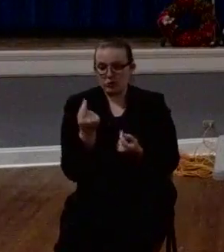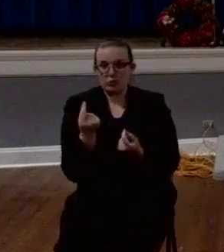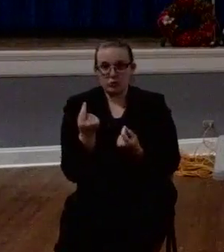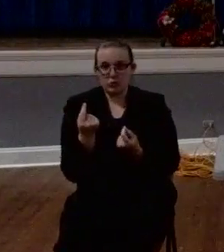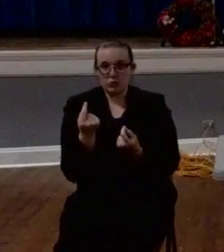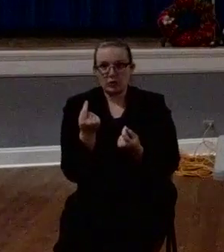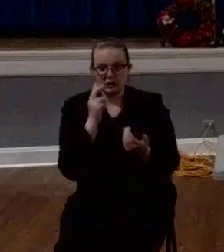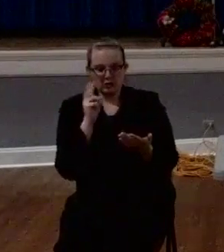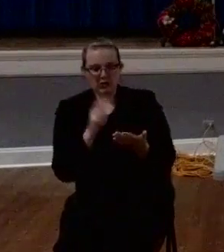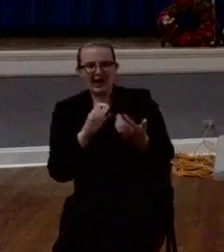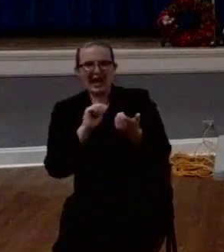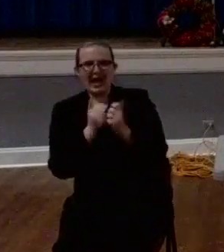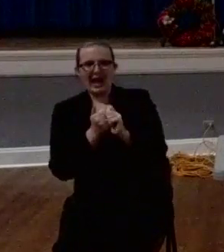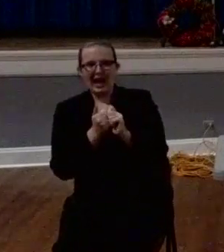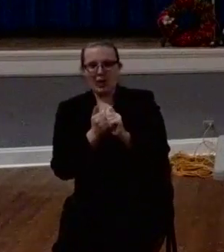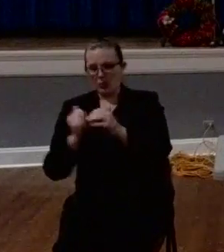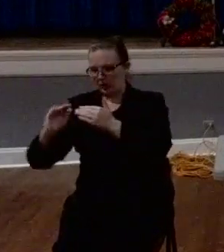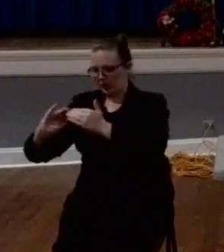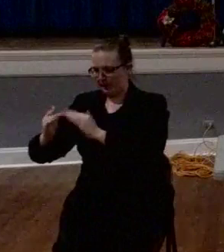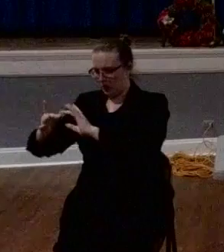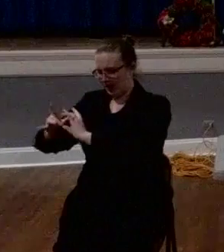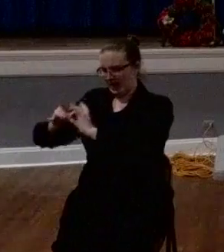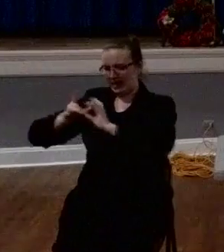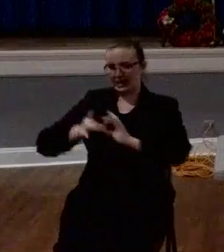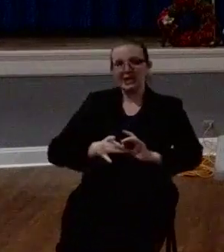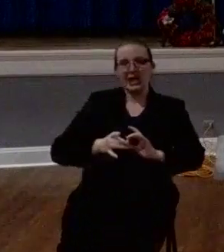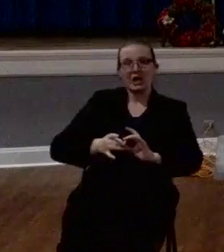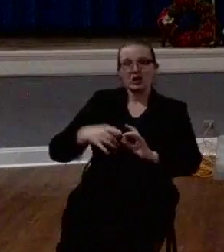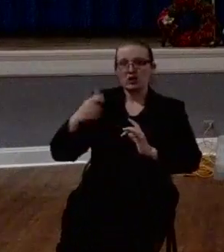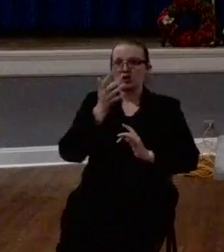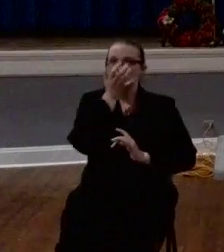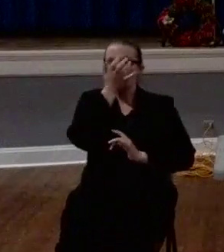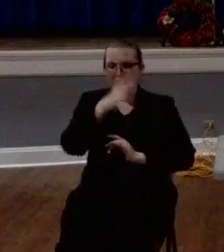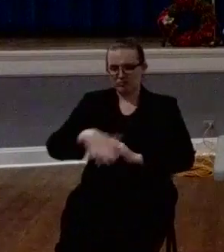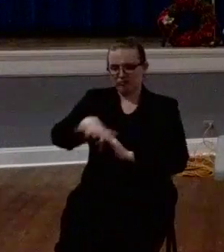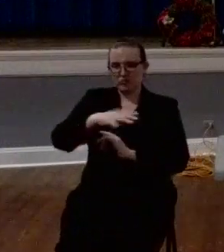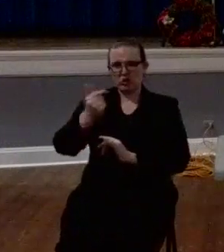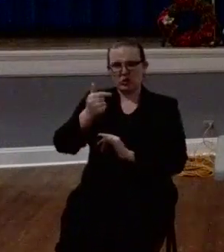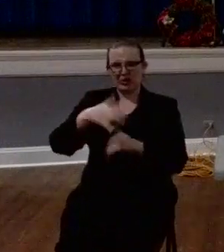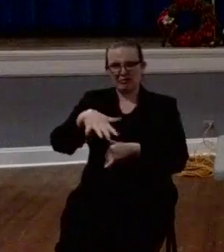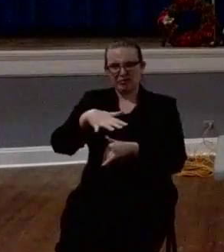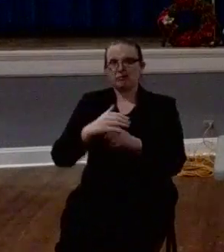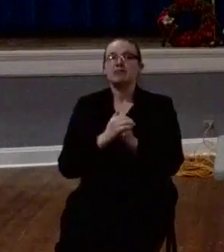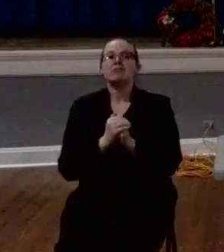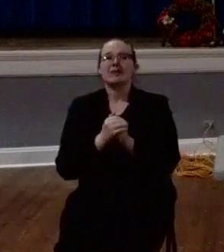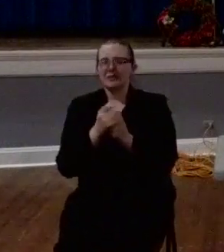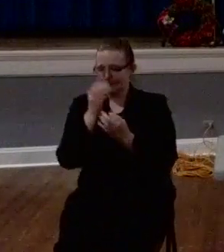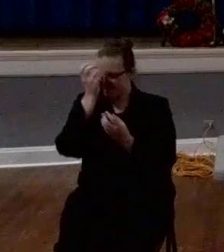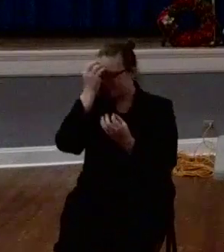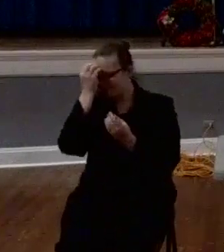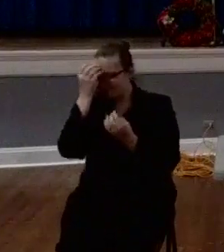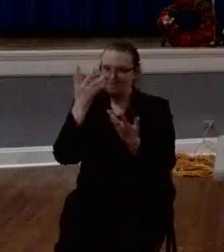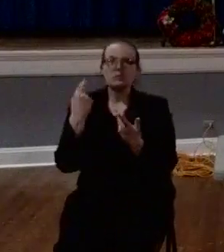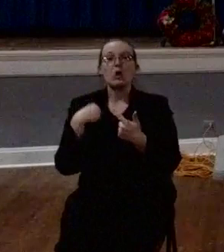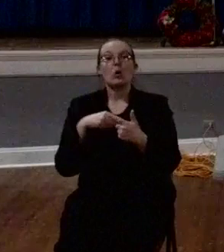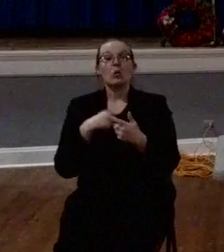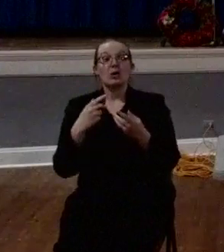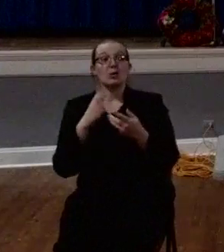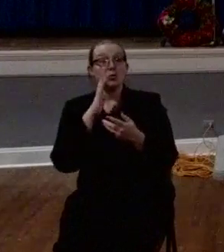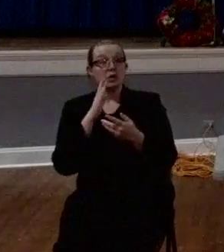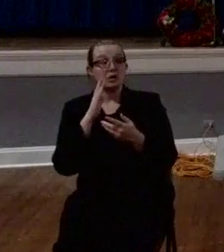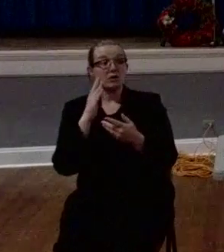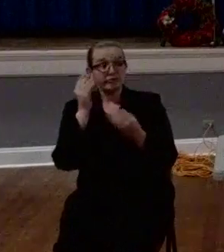at how we can connect the community to that green space. So we're kind of scratching our heads figuring that out. We'll make sure to keep everybody in the